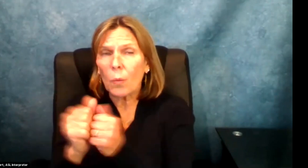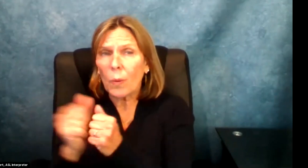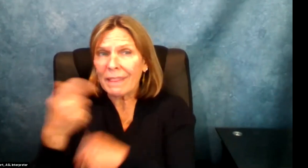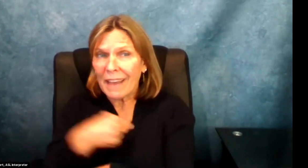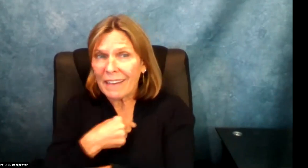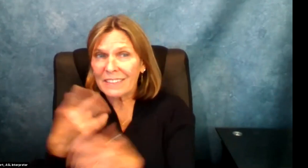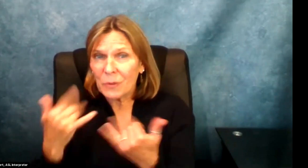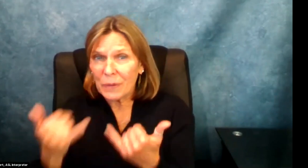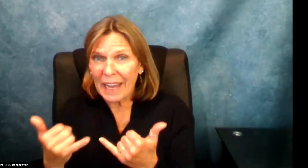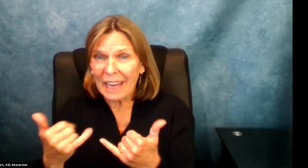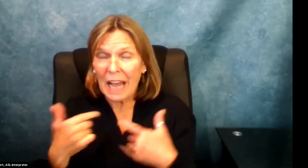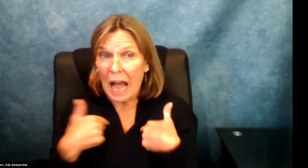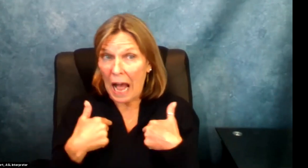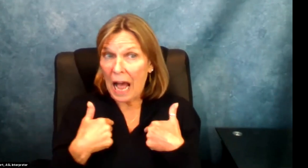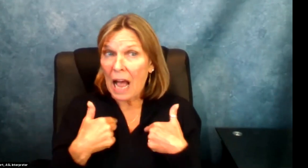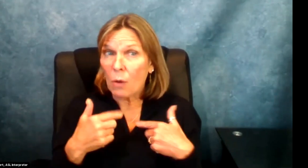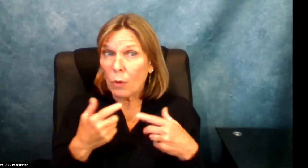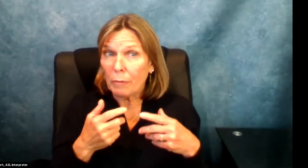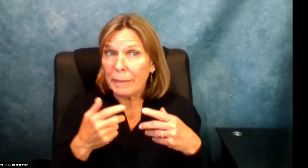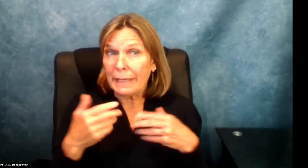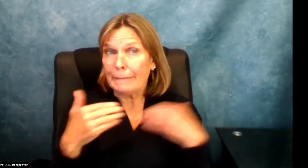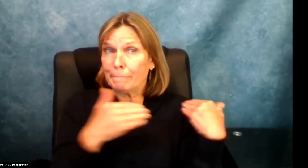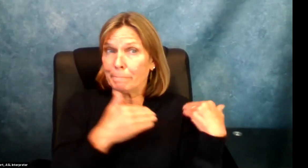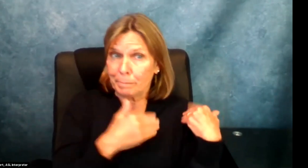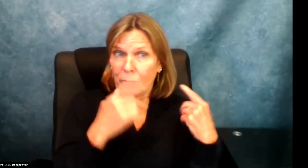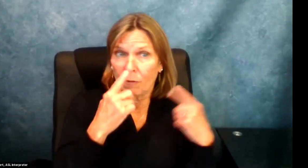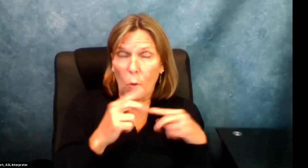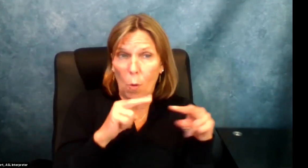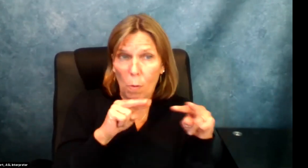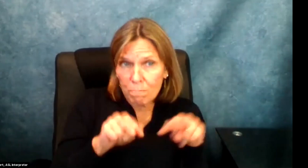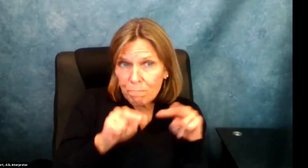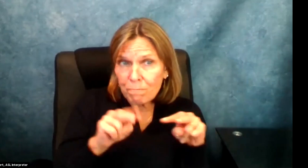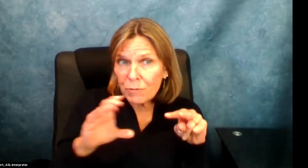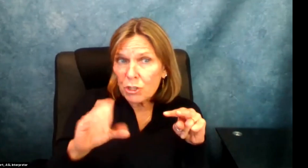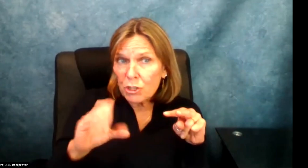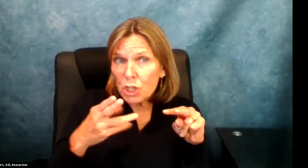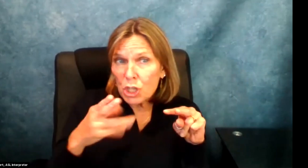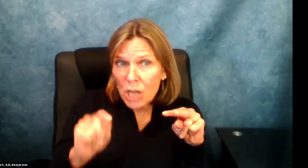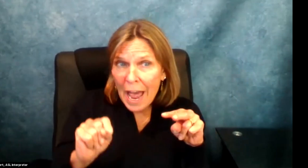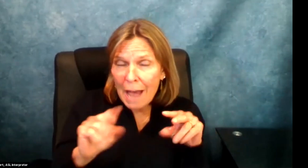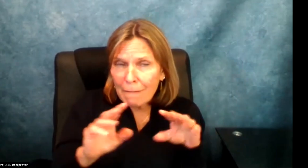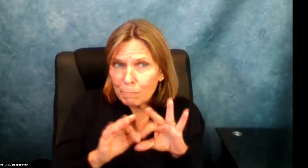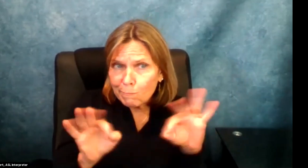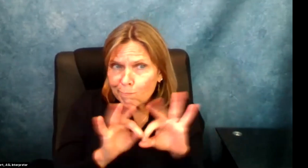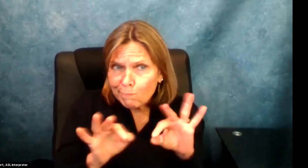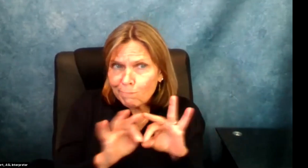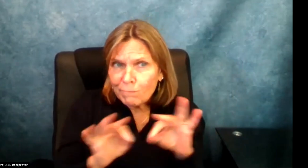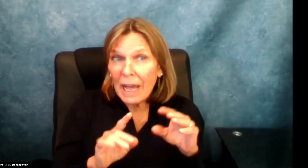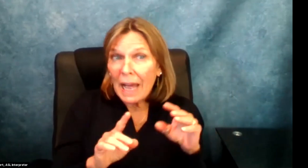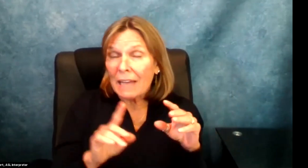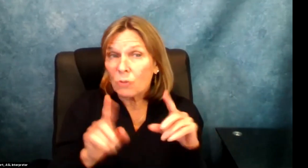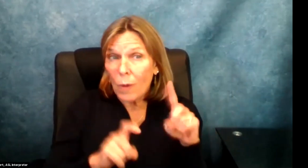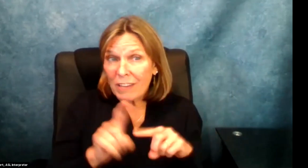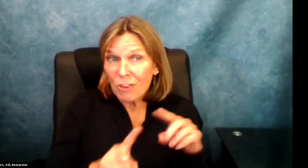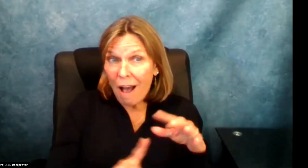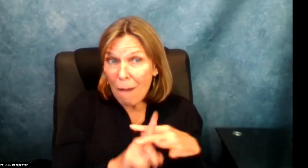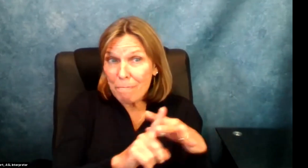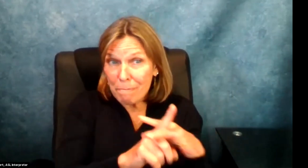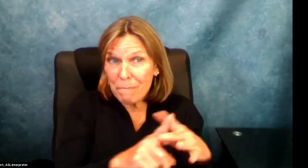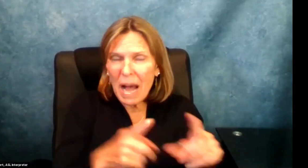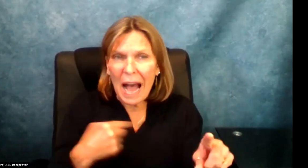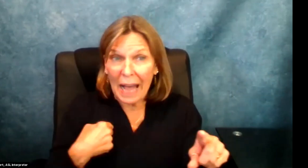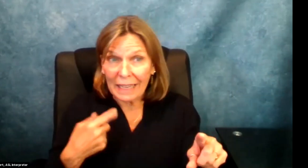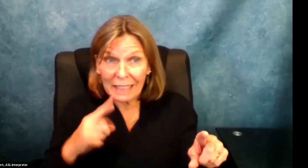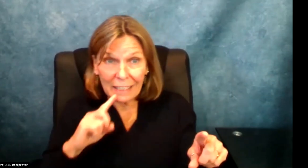the chat box. So I'll look at your questions and either answer them as they come up or leave them for Dr.